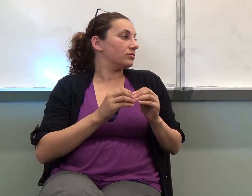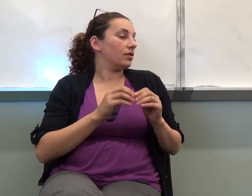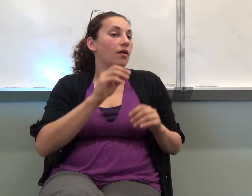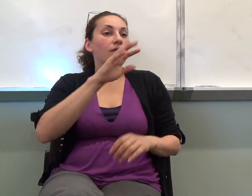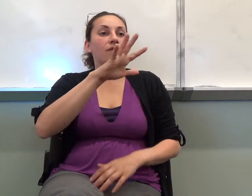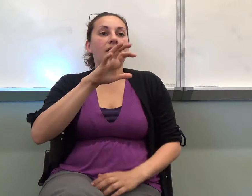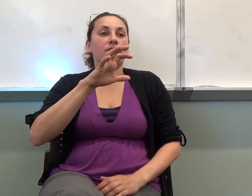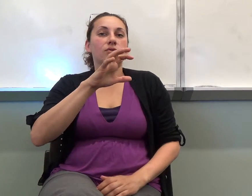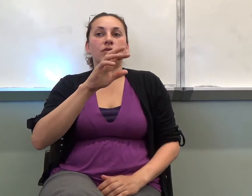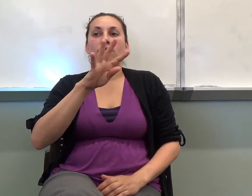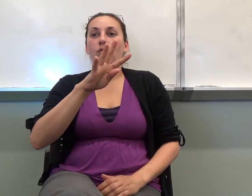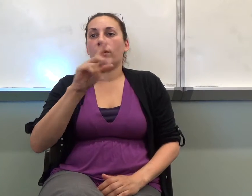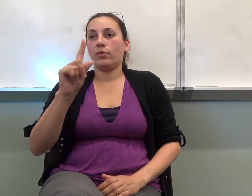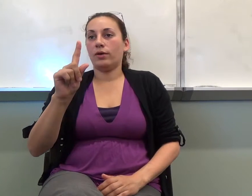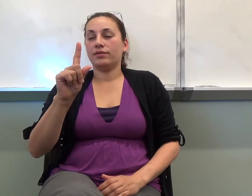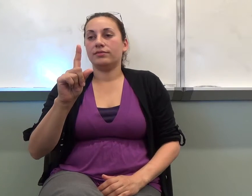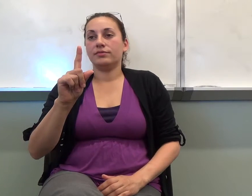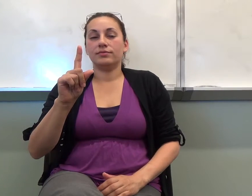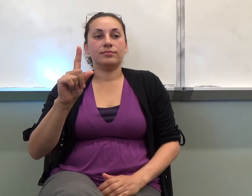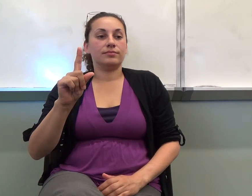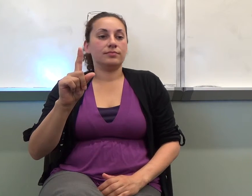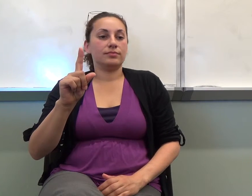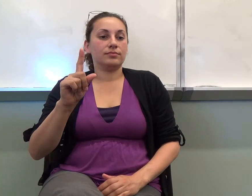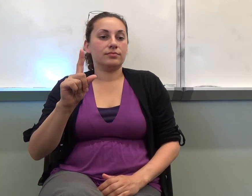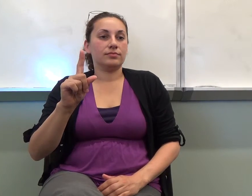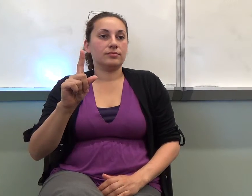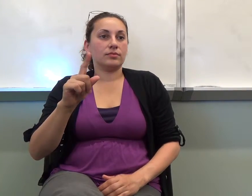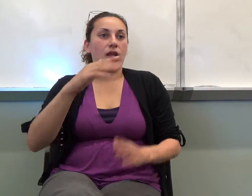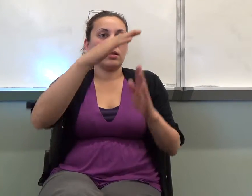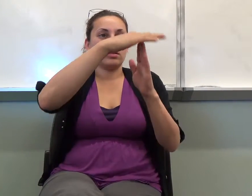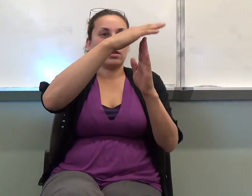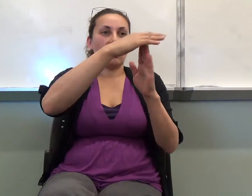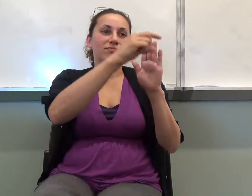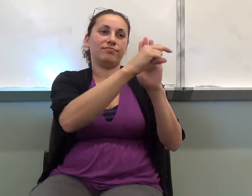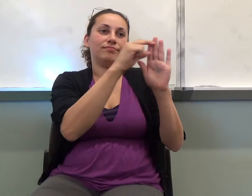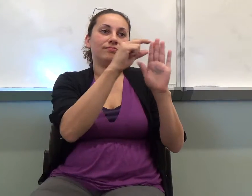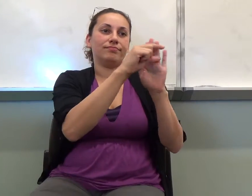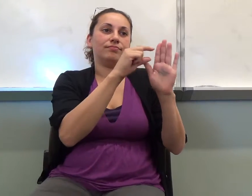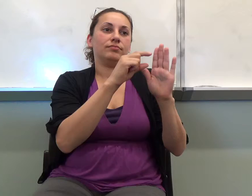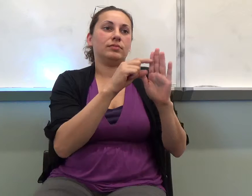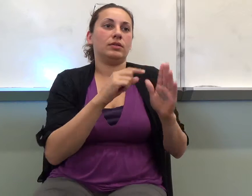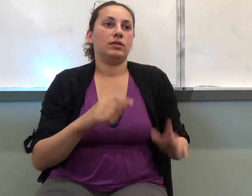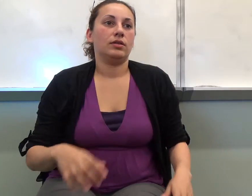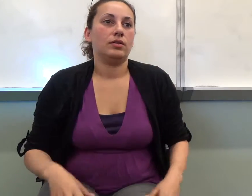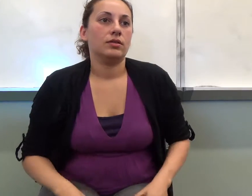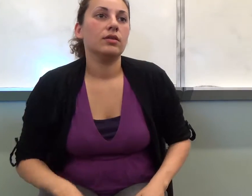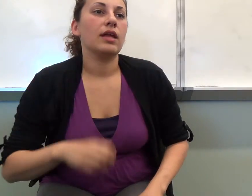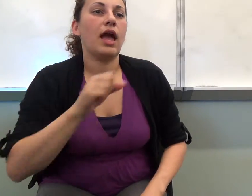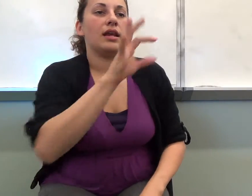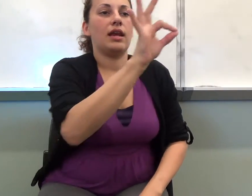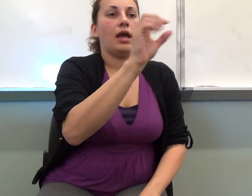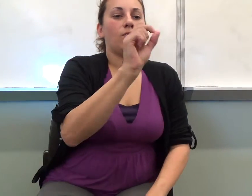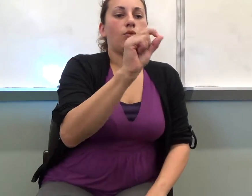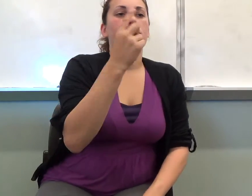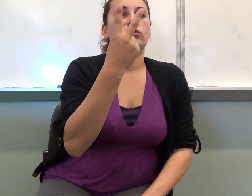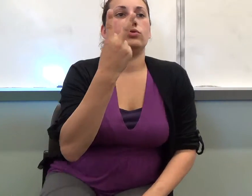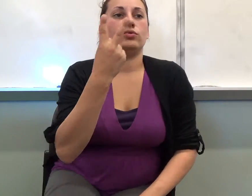541. It opens up with it. Right at the very top, there's your 42 entries. The age of the president at